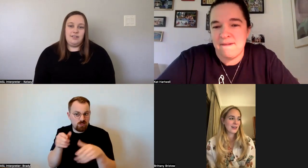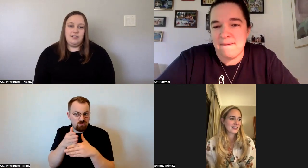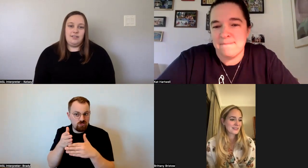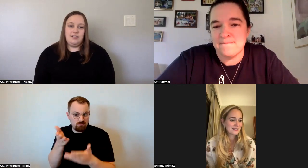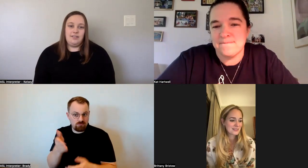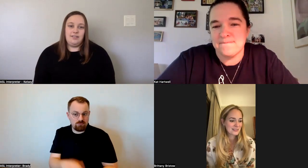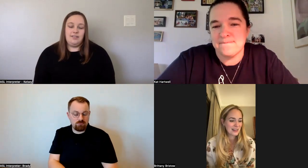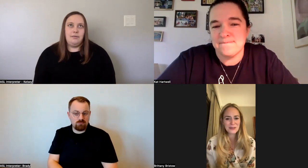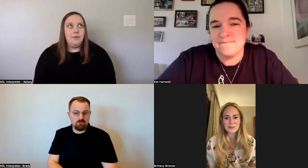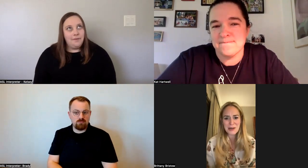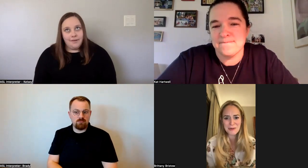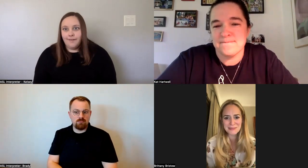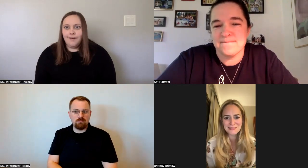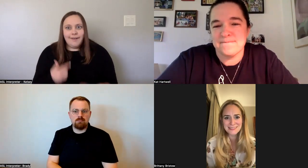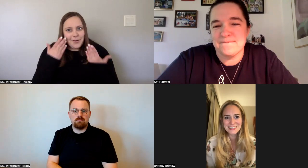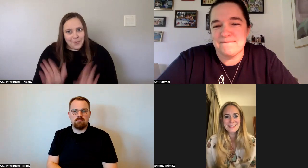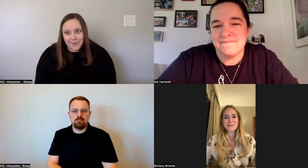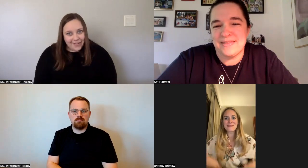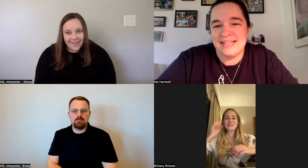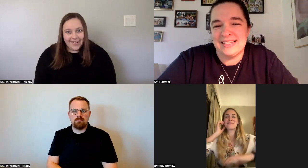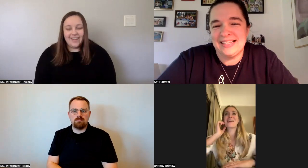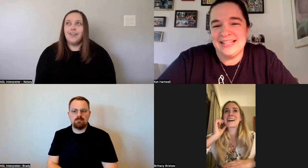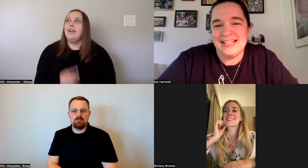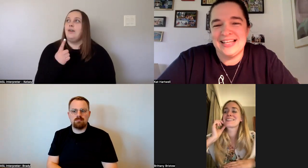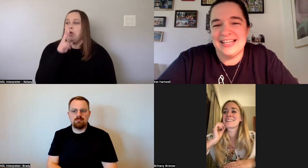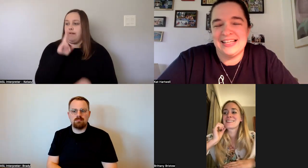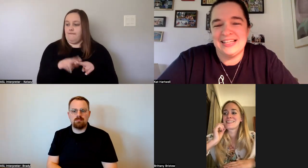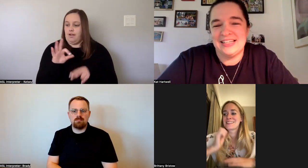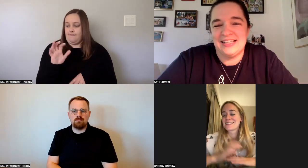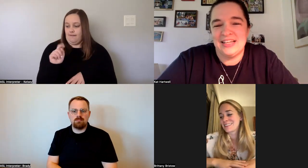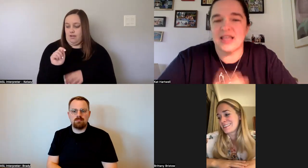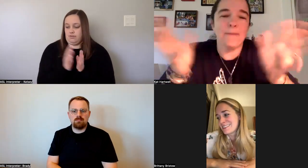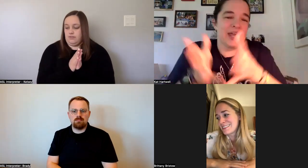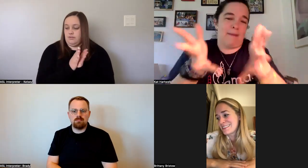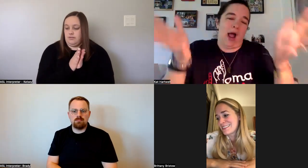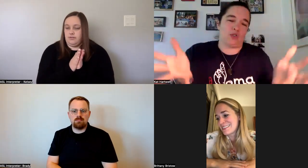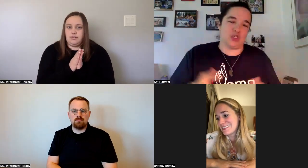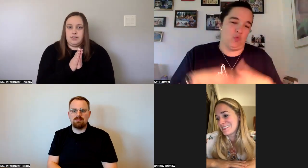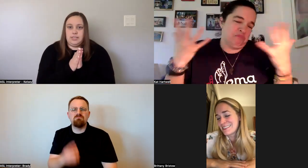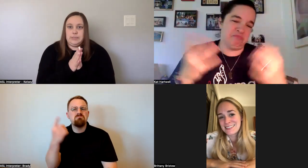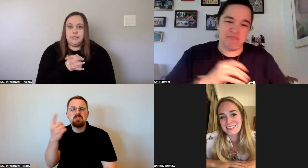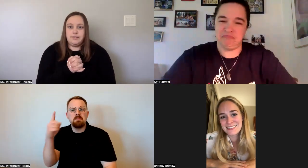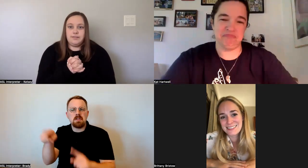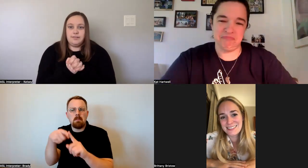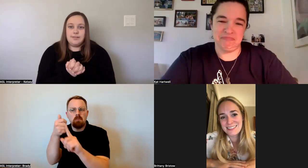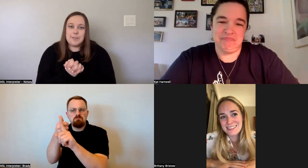Oh God, I don't know. One fun fact. Something about